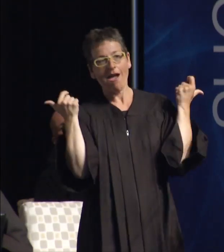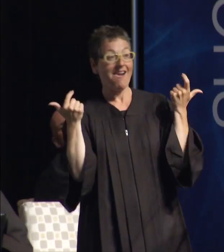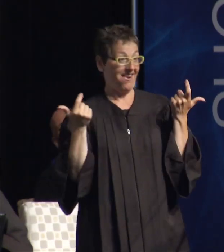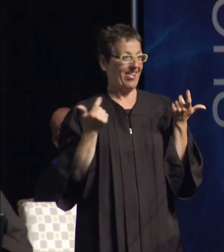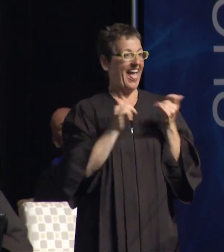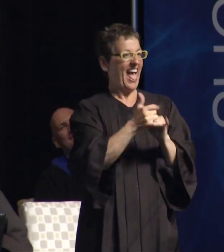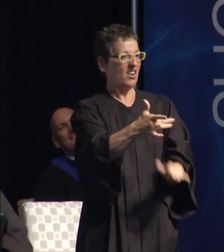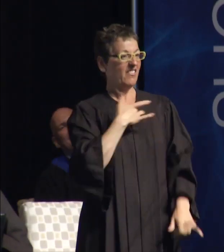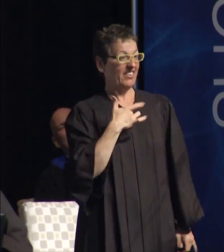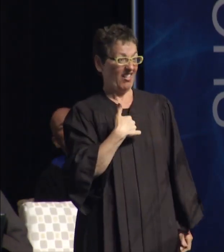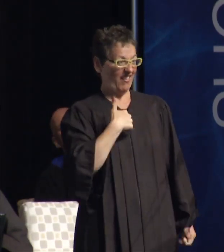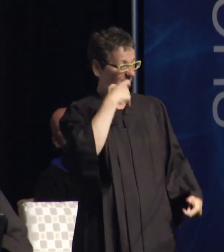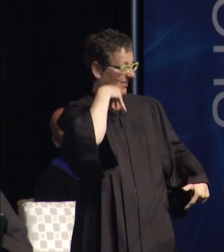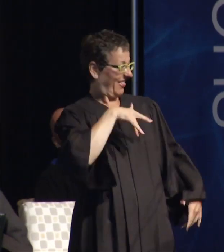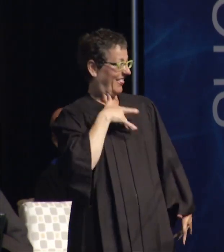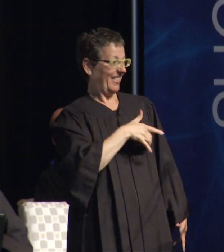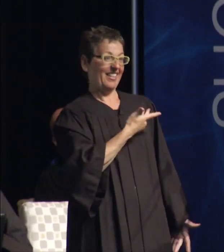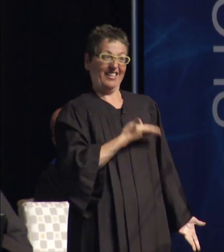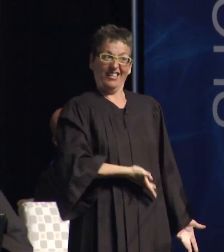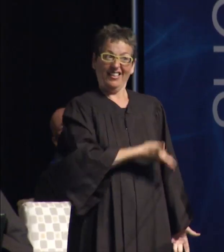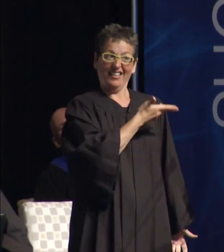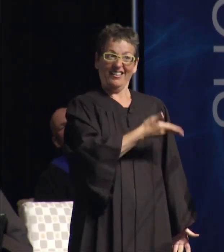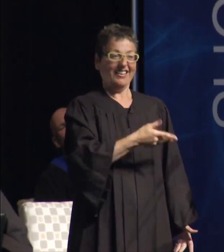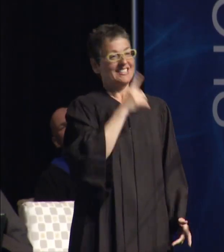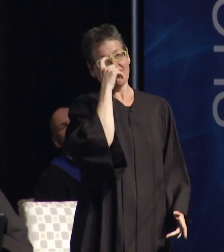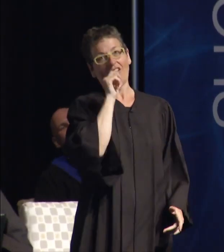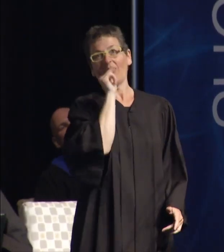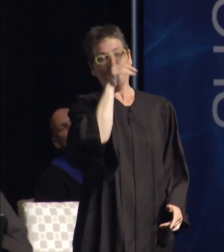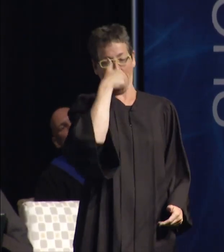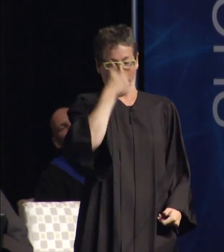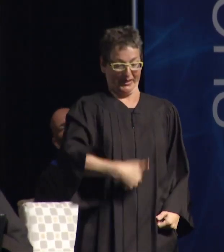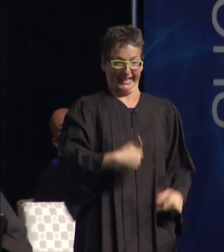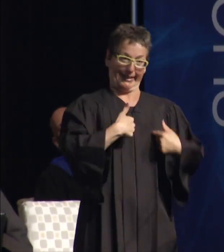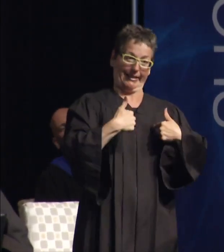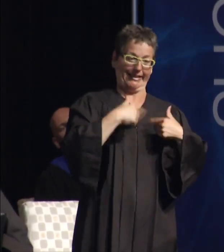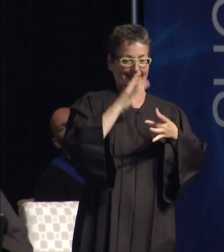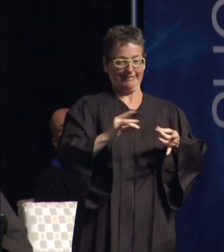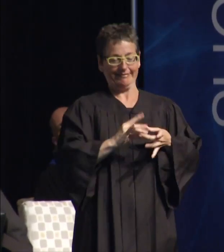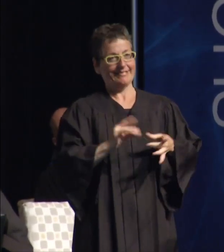how do you think I feel, right? Sorry, it's not all about me.